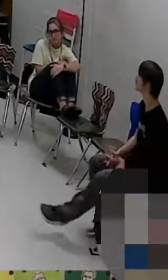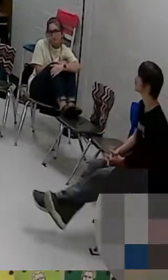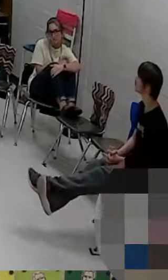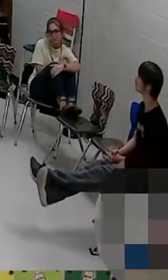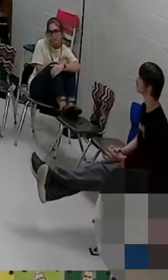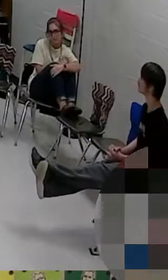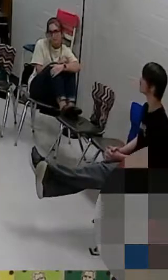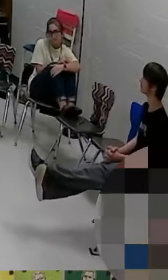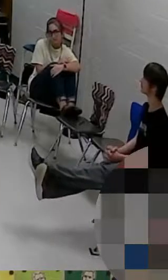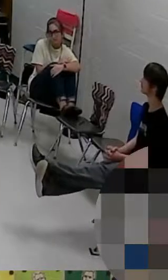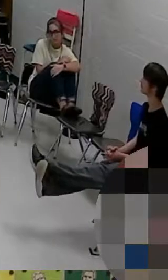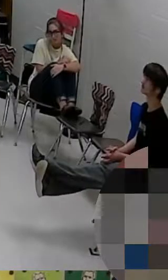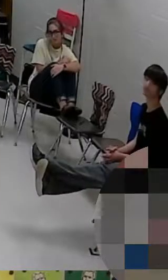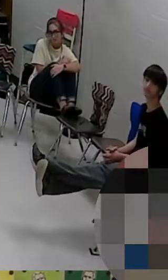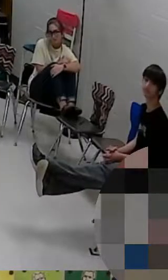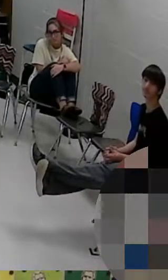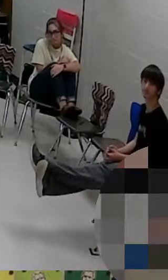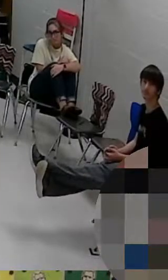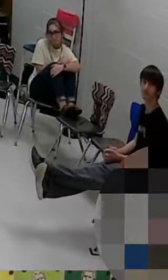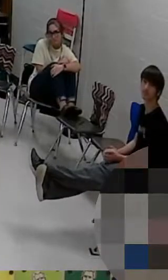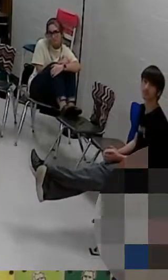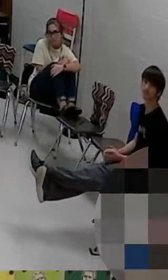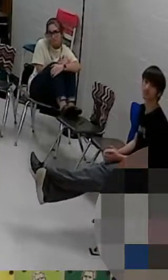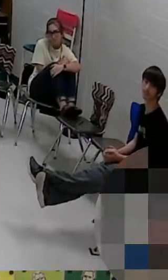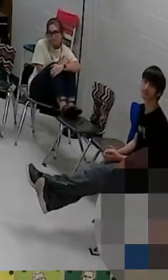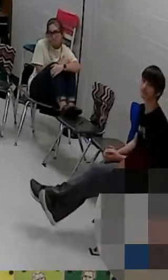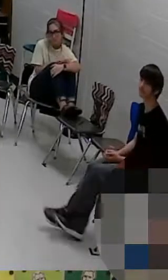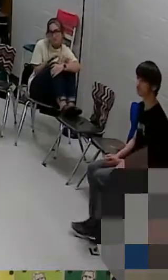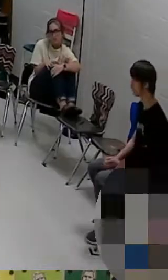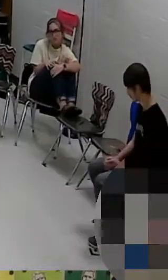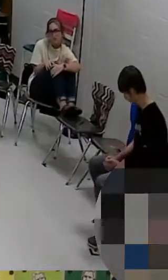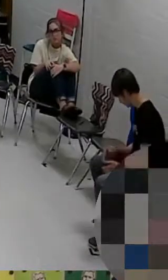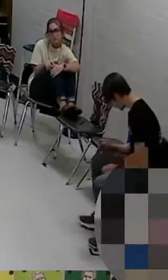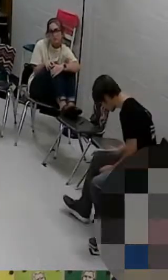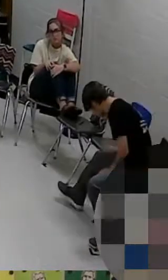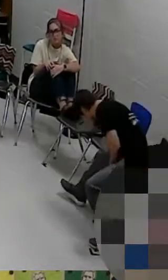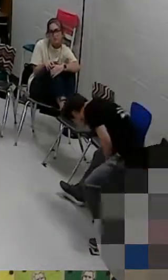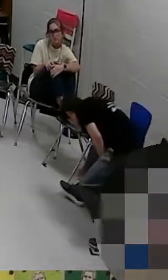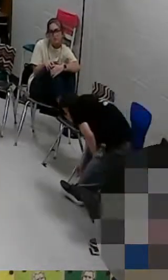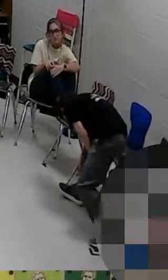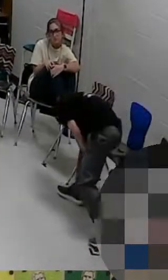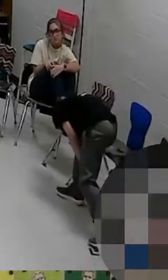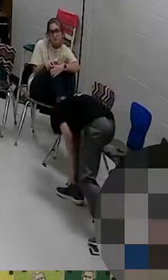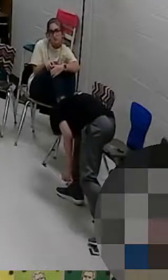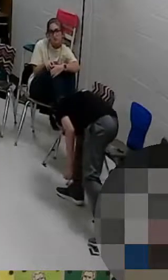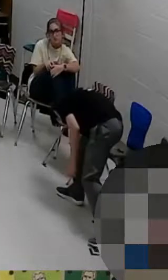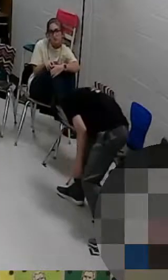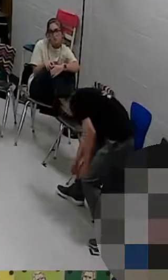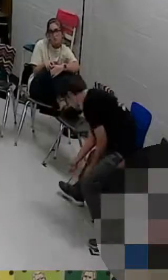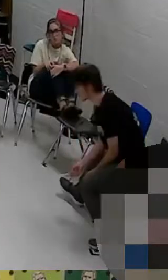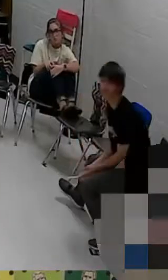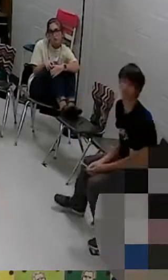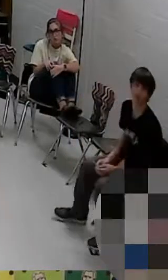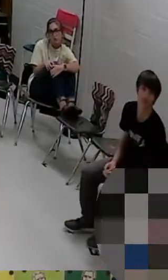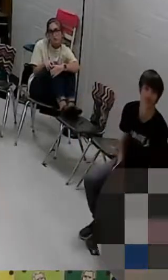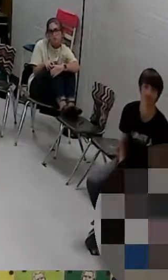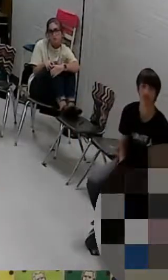see. So y'all kind of see if you can figure out which one. I think the rest is all great, but I think 2 of the ones in the top row need to